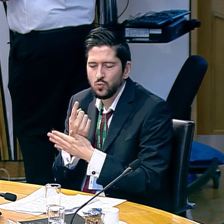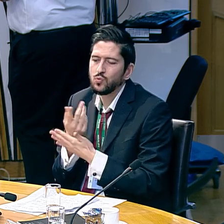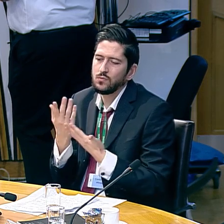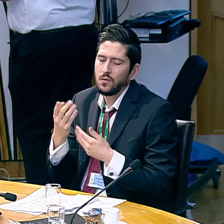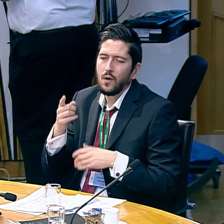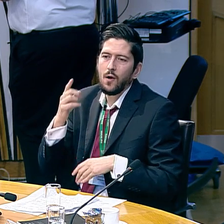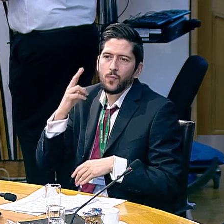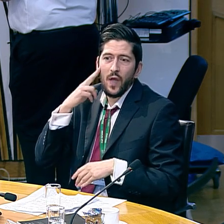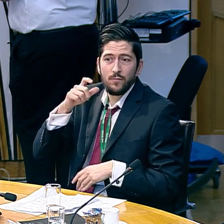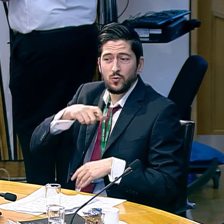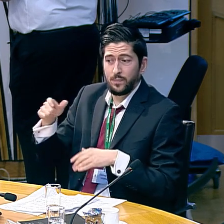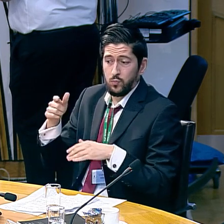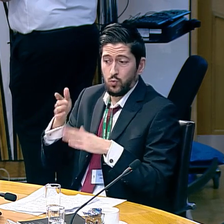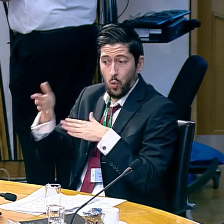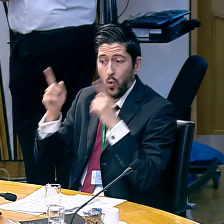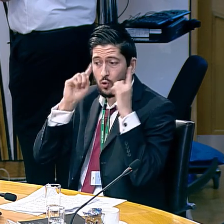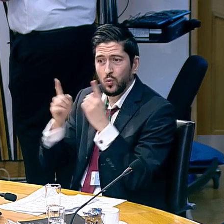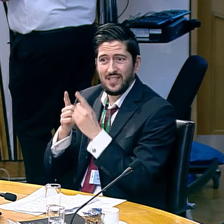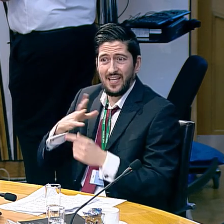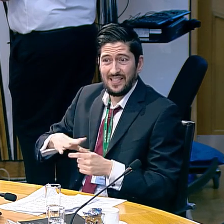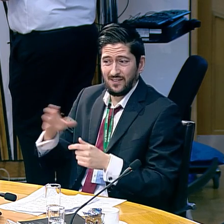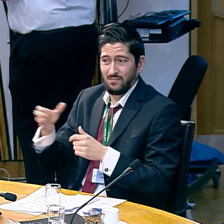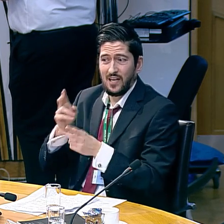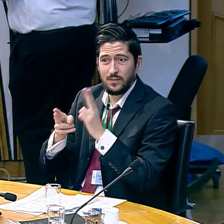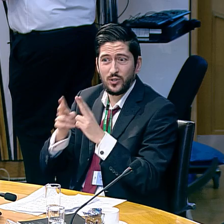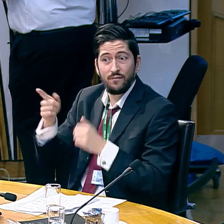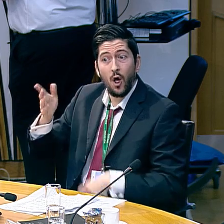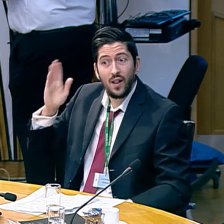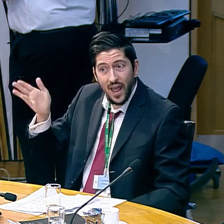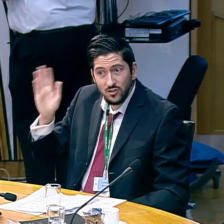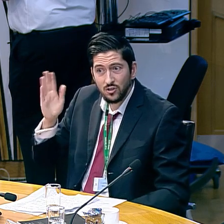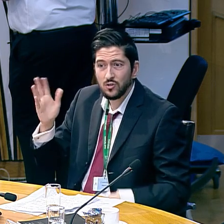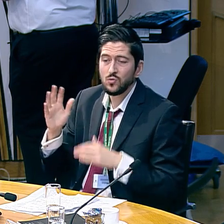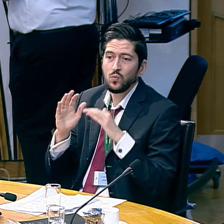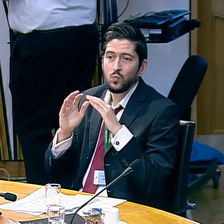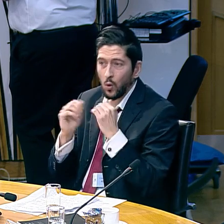similar to the other submissions. When deaf students go to universities, they need